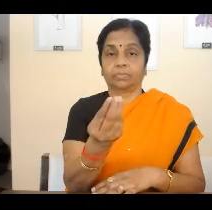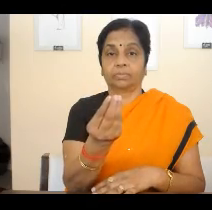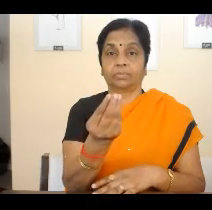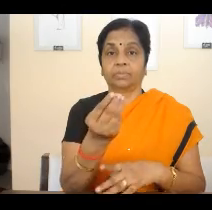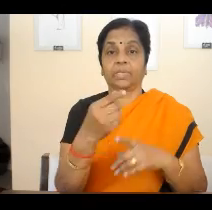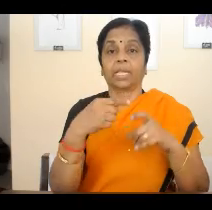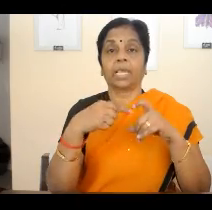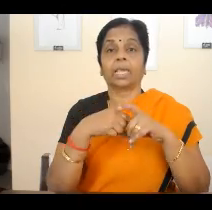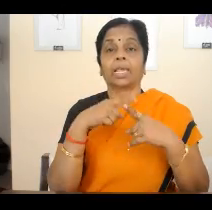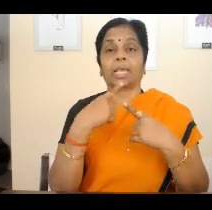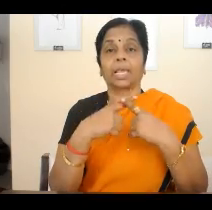expenses,